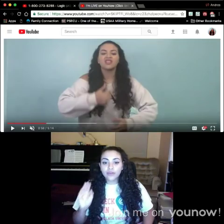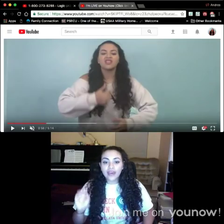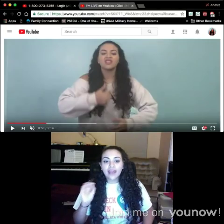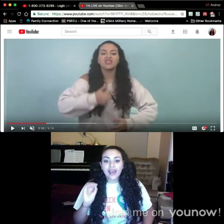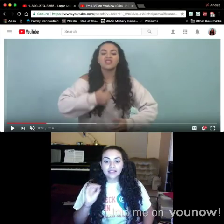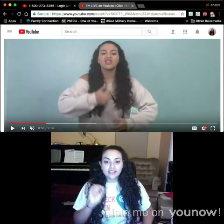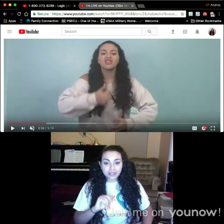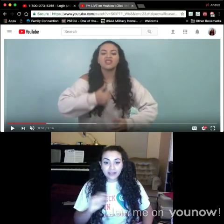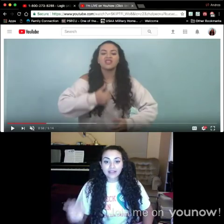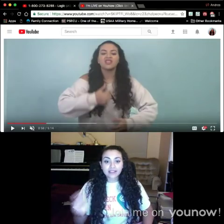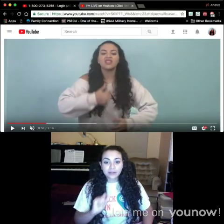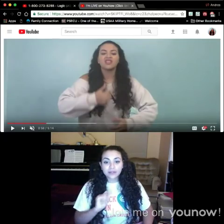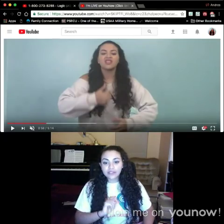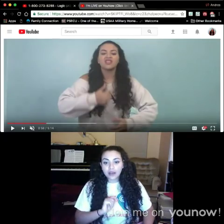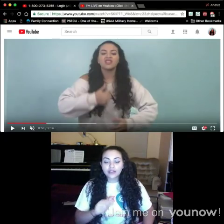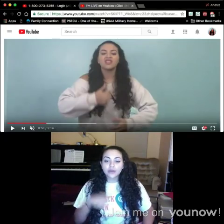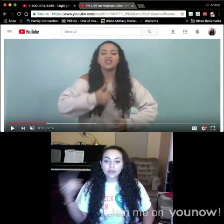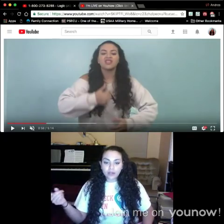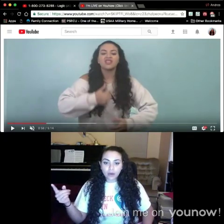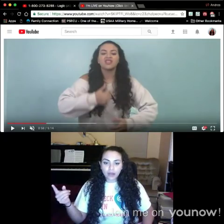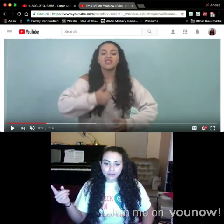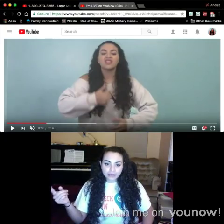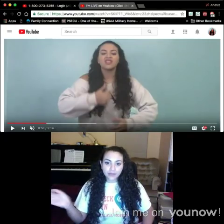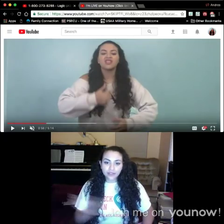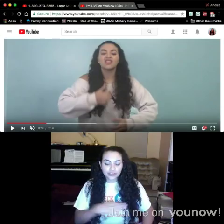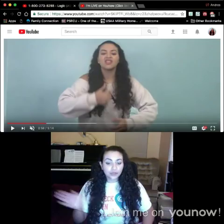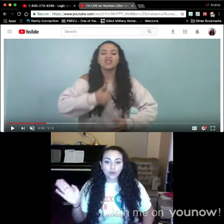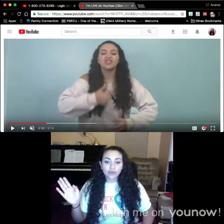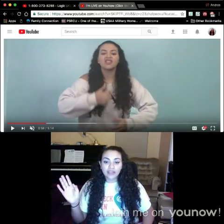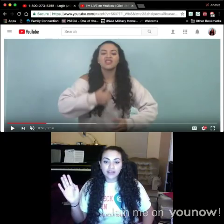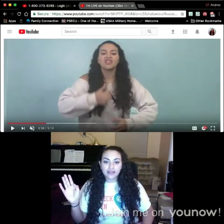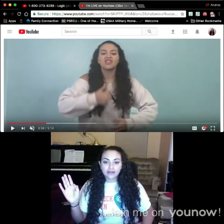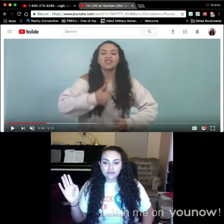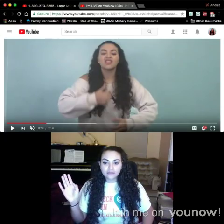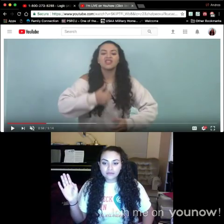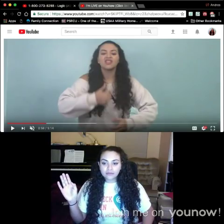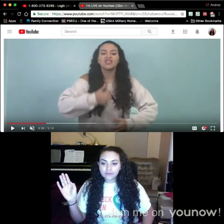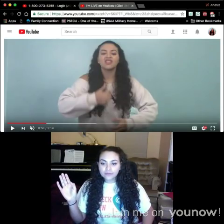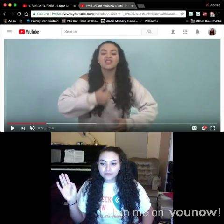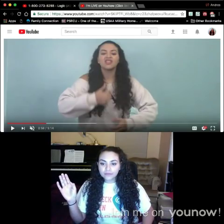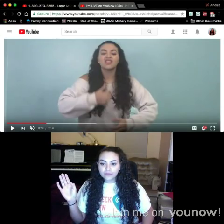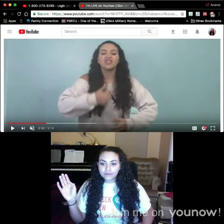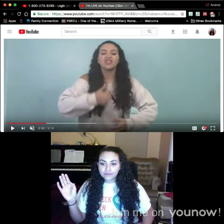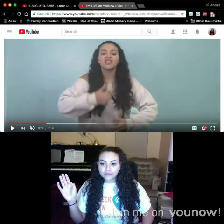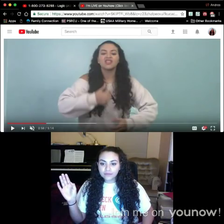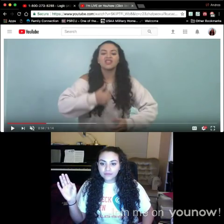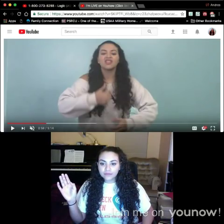over that at speed, like at the speed of the song, or do you want me to go on and then we can just do the whole thing at the end?